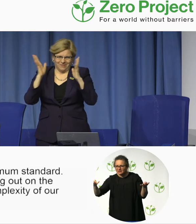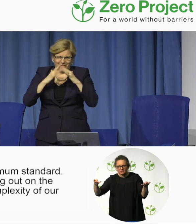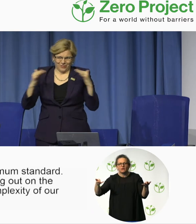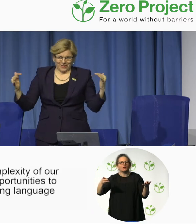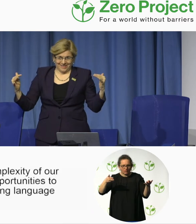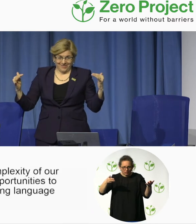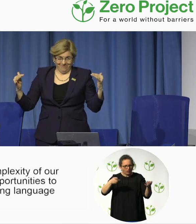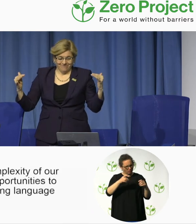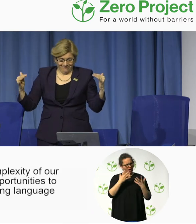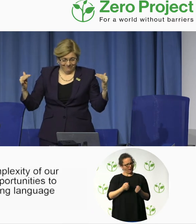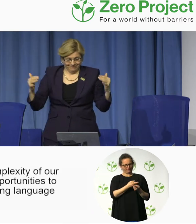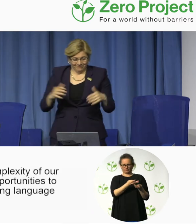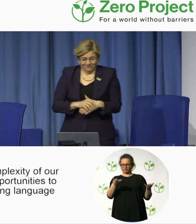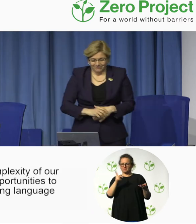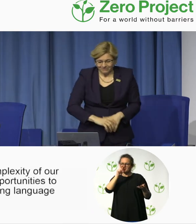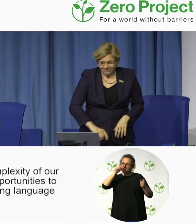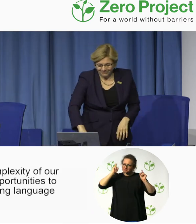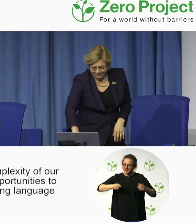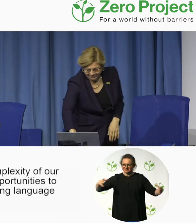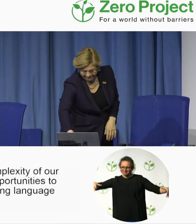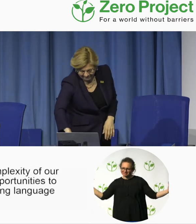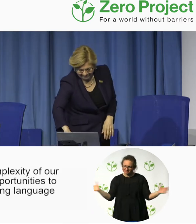including language diversity.